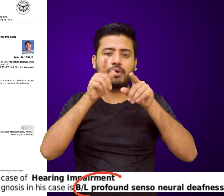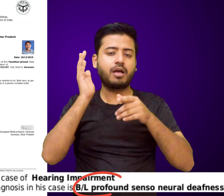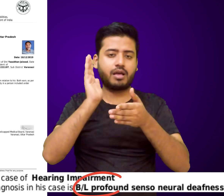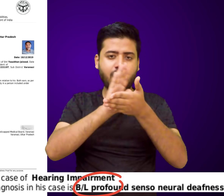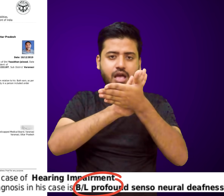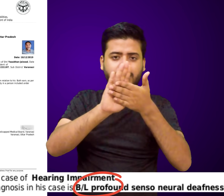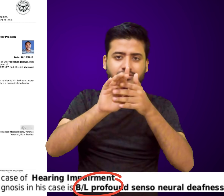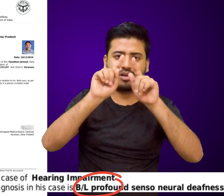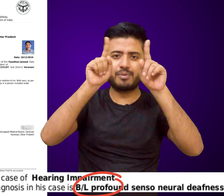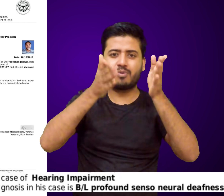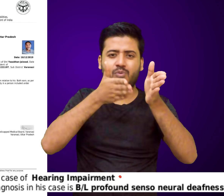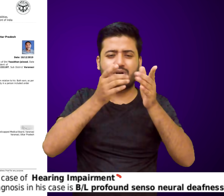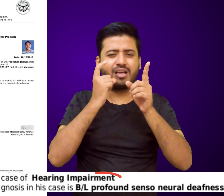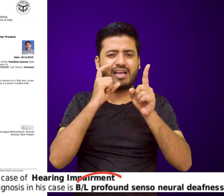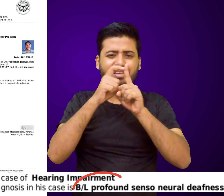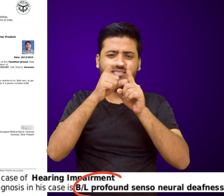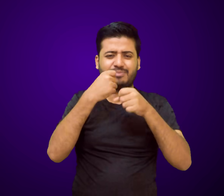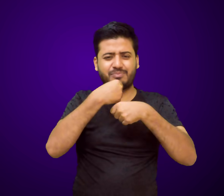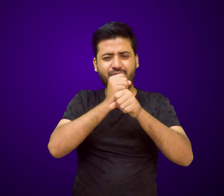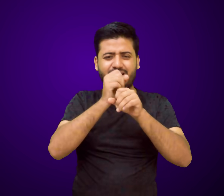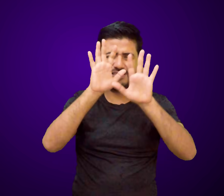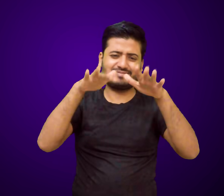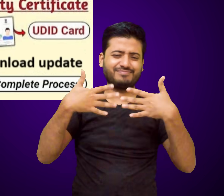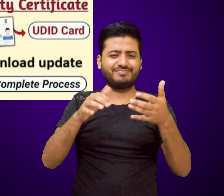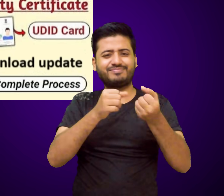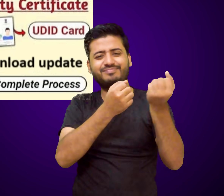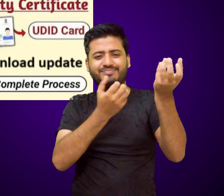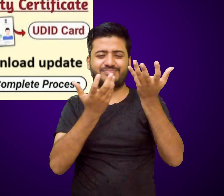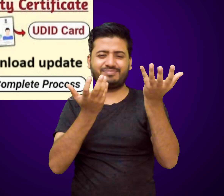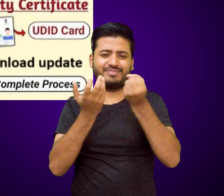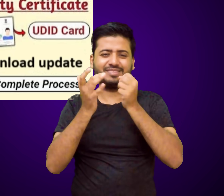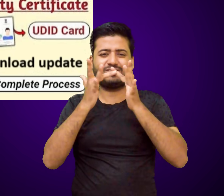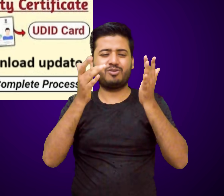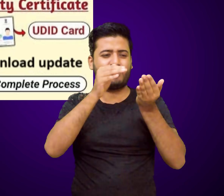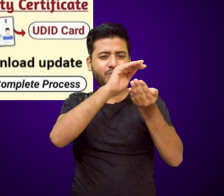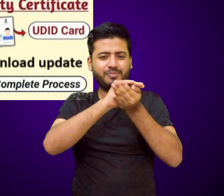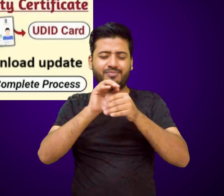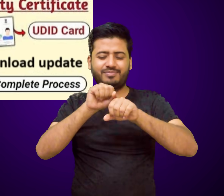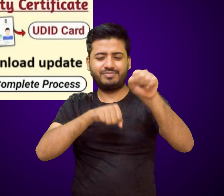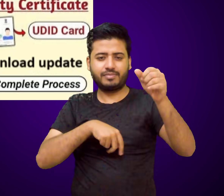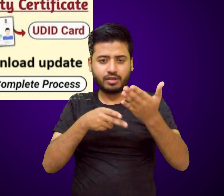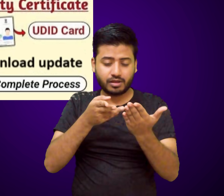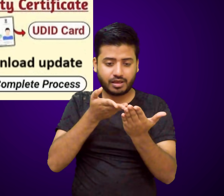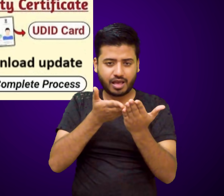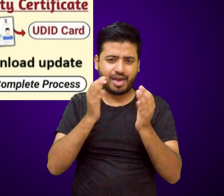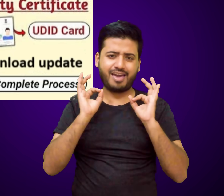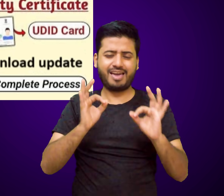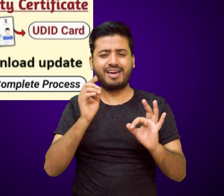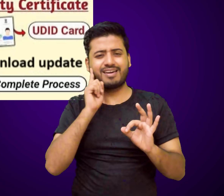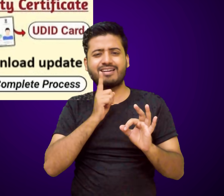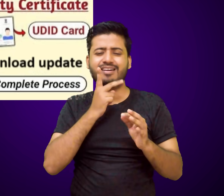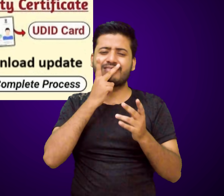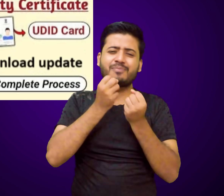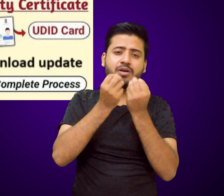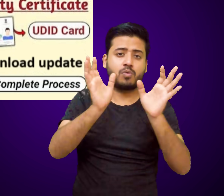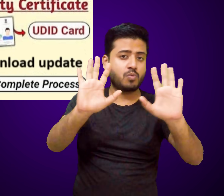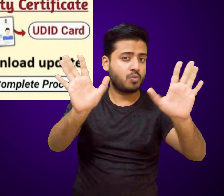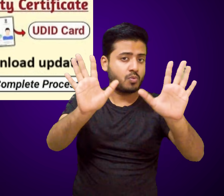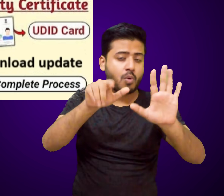rejected application number to reapply. File an appeal. If you disagree with the medical board's decision, for instance, on the